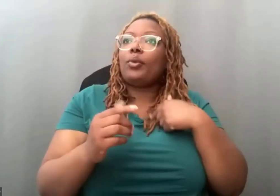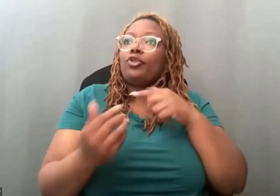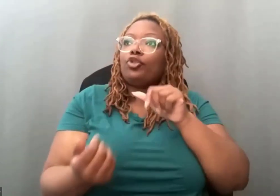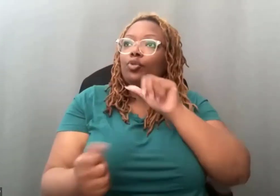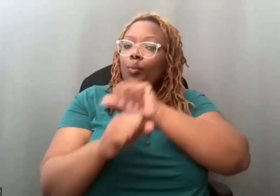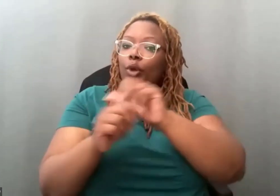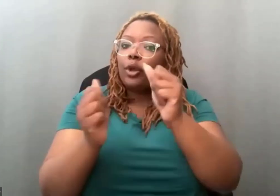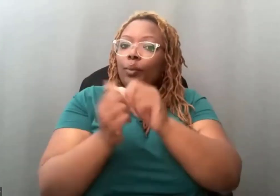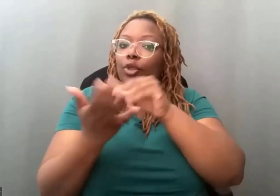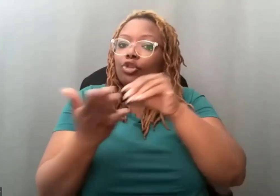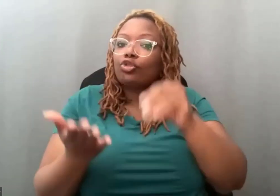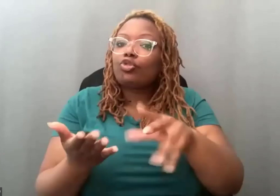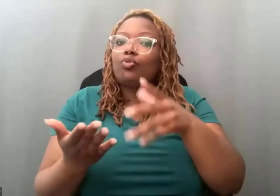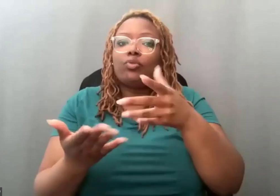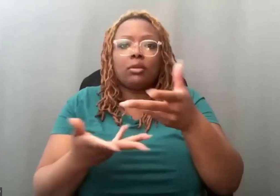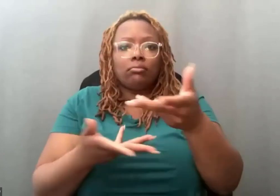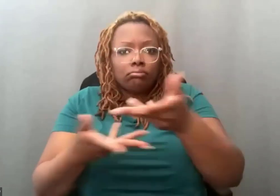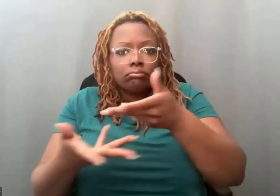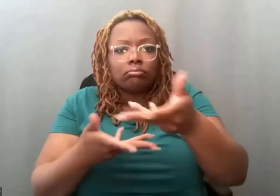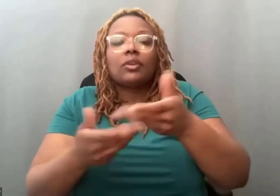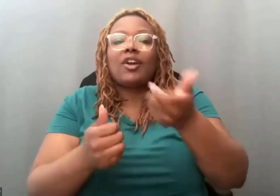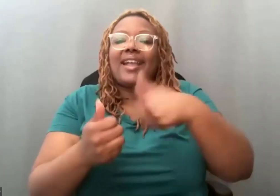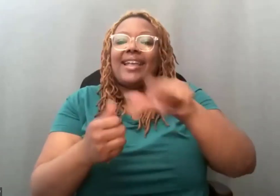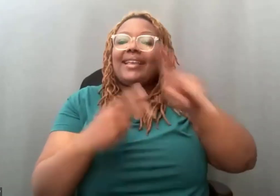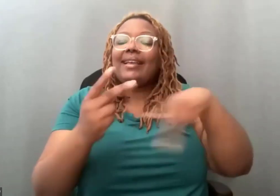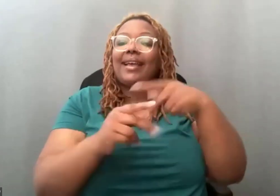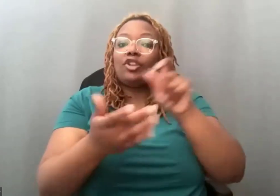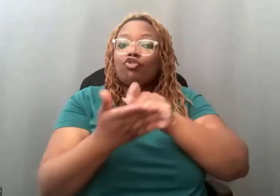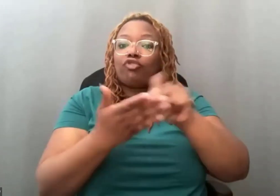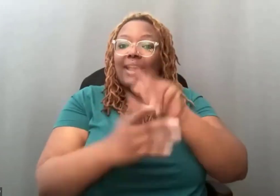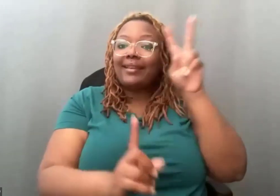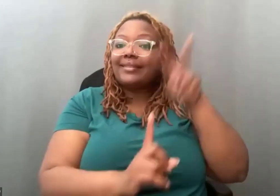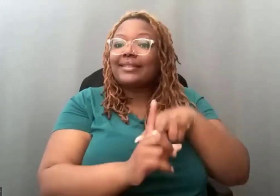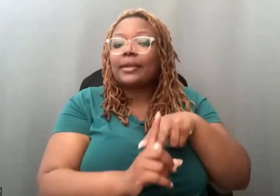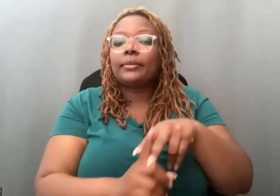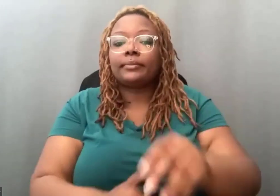with them on any particular kind of writing assignments.